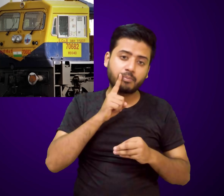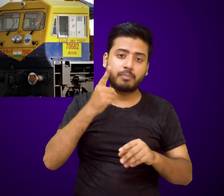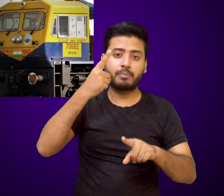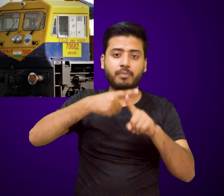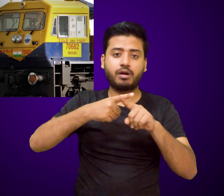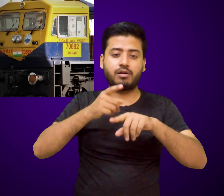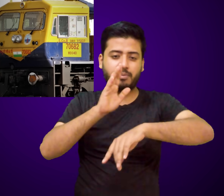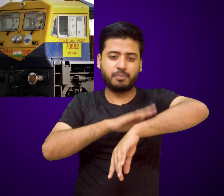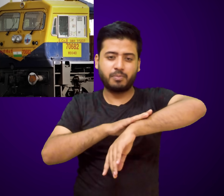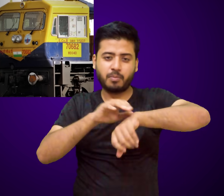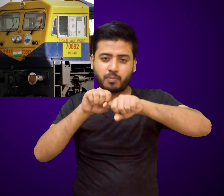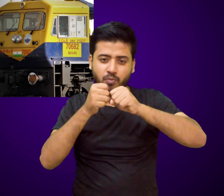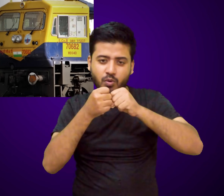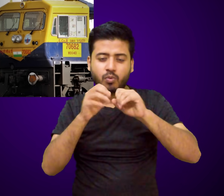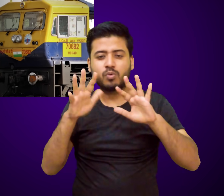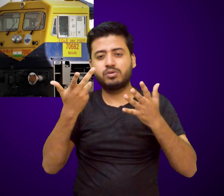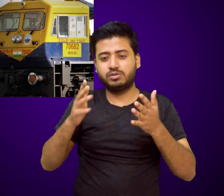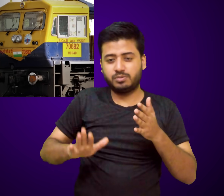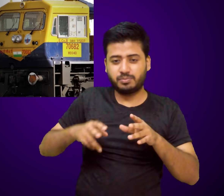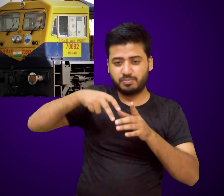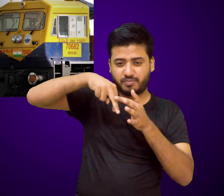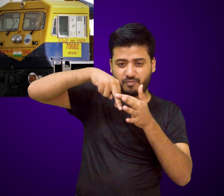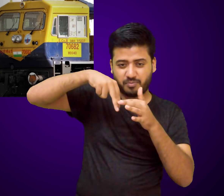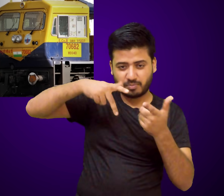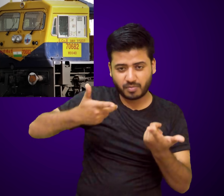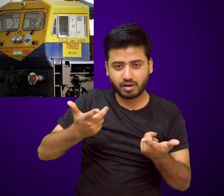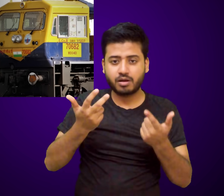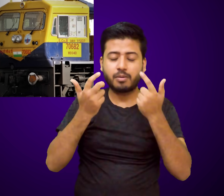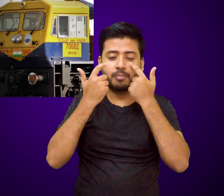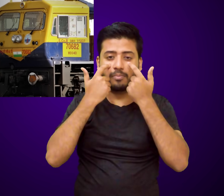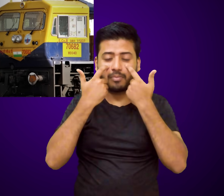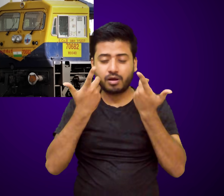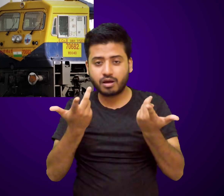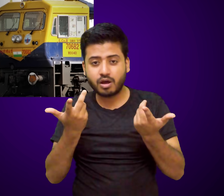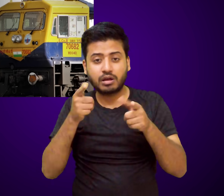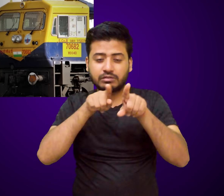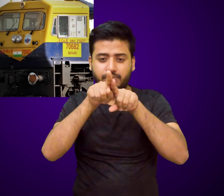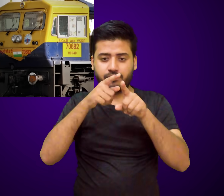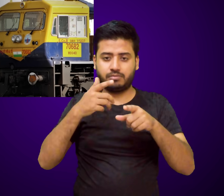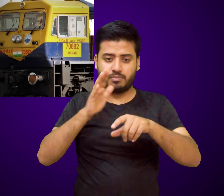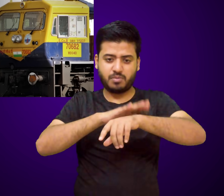swavlambancard.gov.in. For the Railway Divyangjan card, log into the Railway portal at